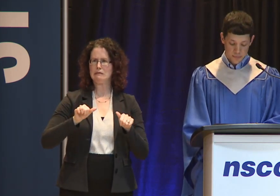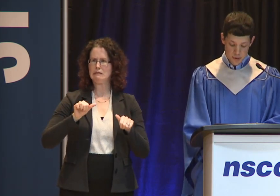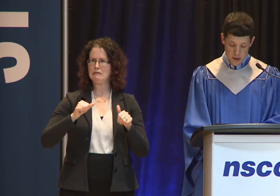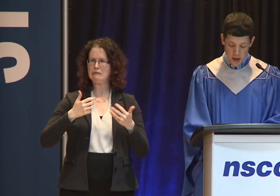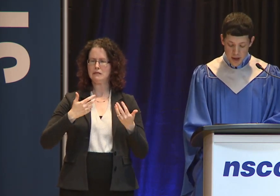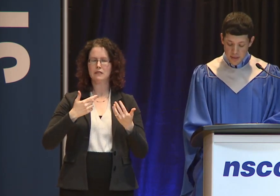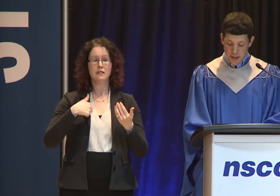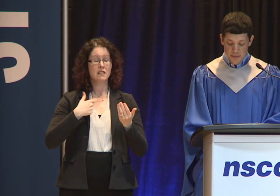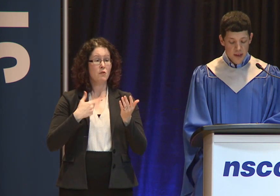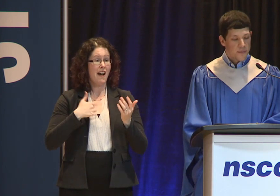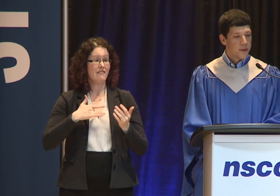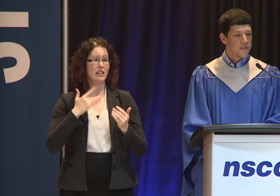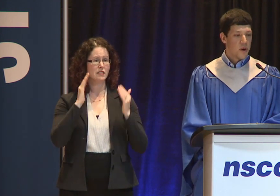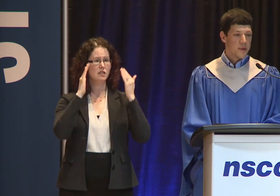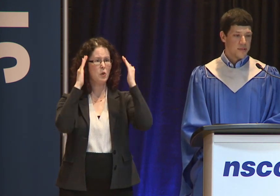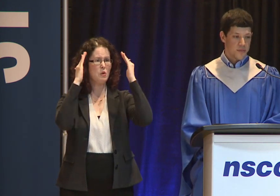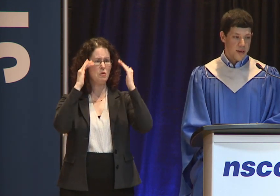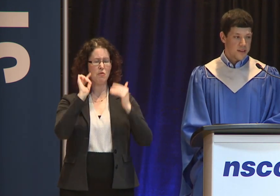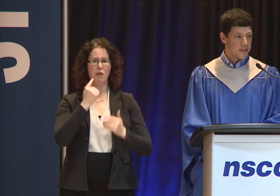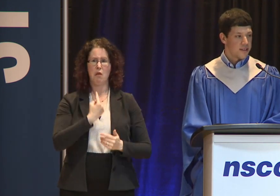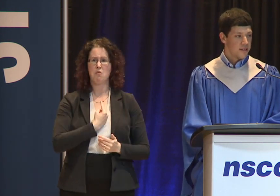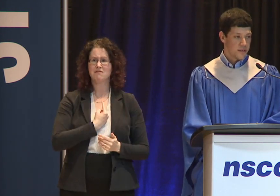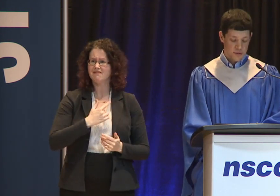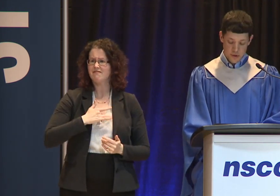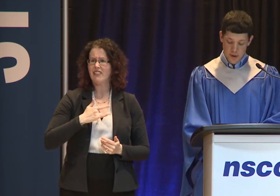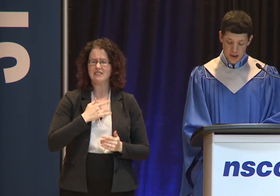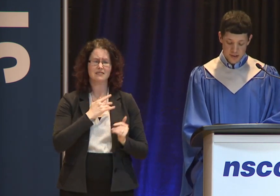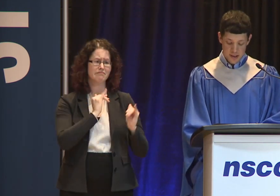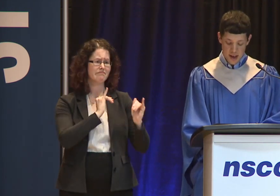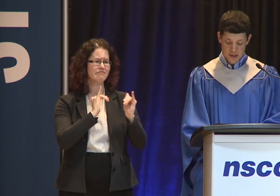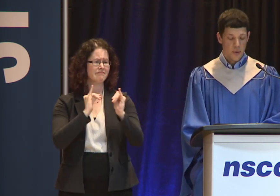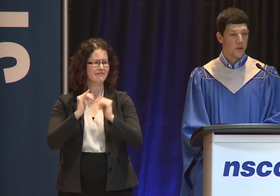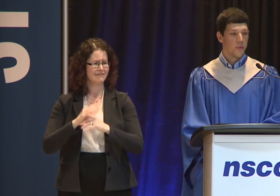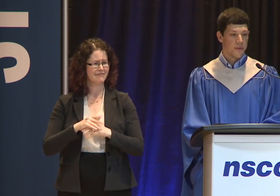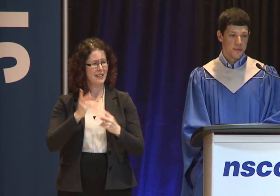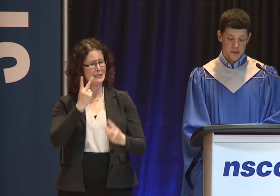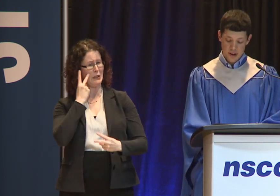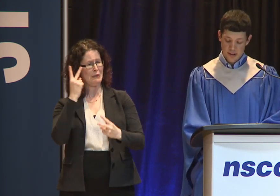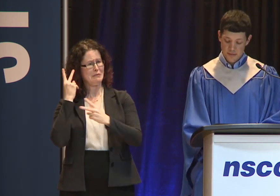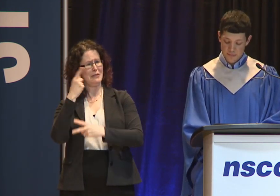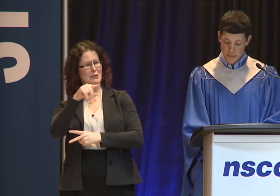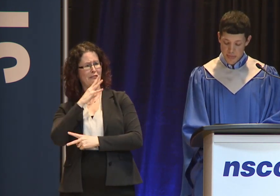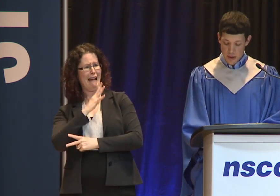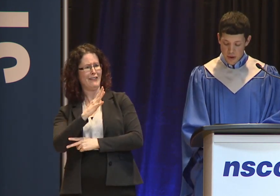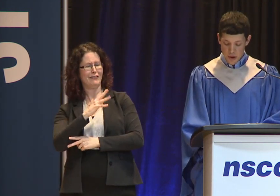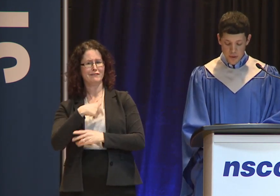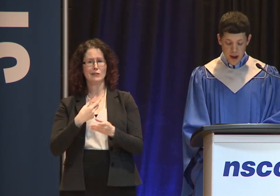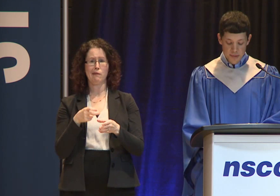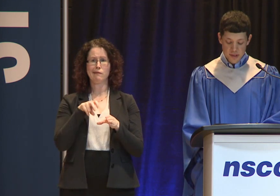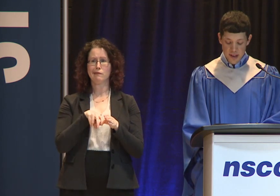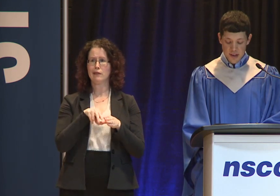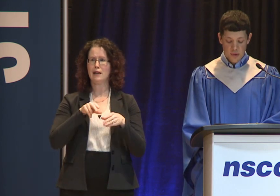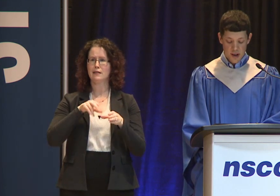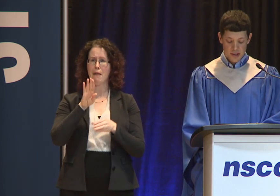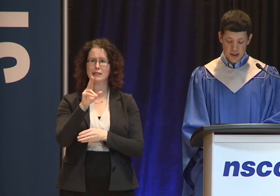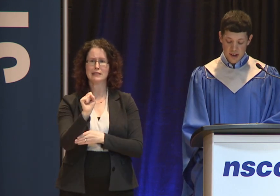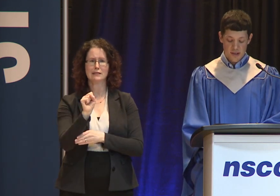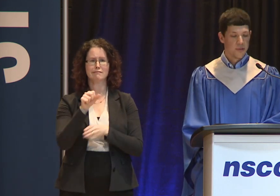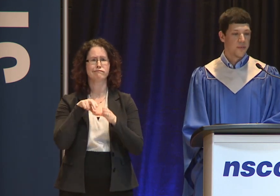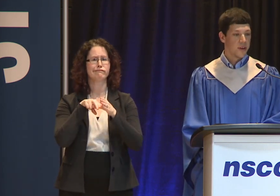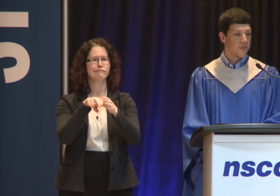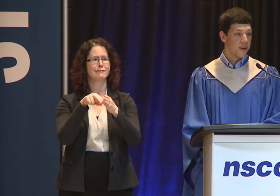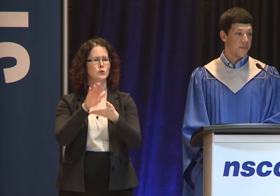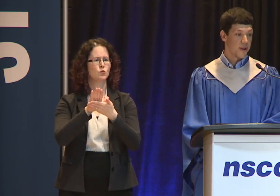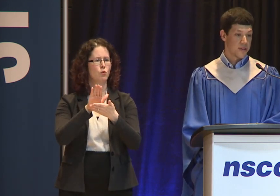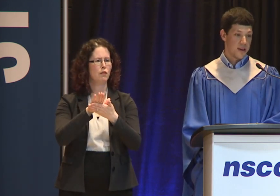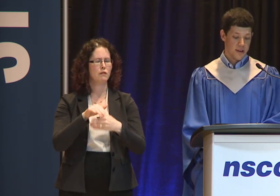alone. Think of that first moment you spent in the seat of a school bus as it pulled away from the drive. Or perhaps the day you walked into high